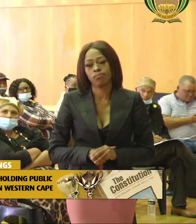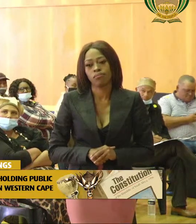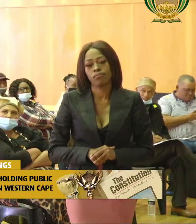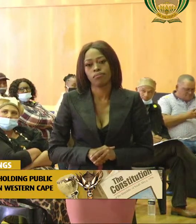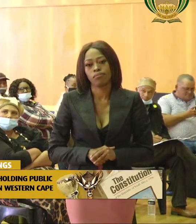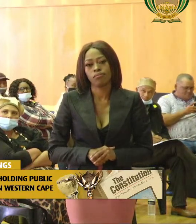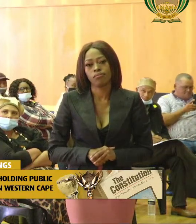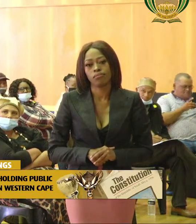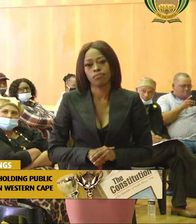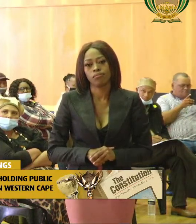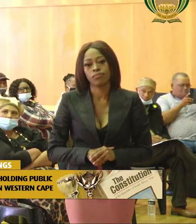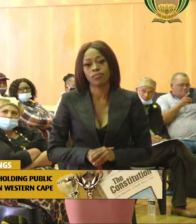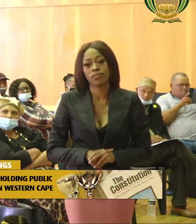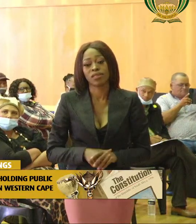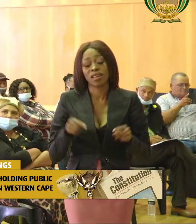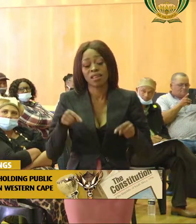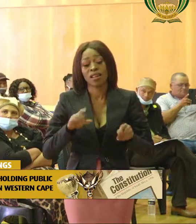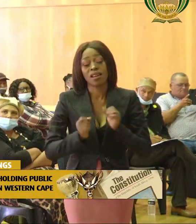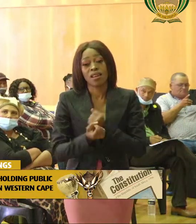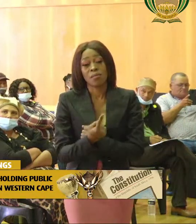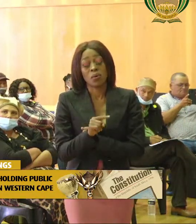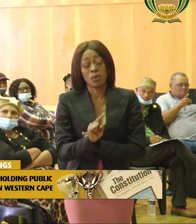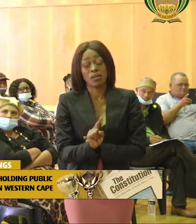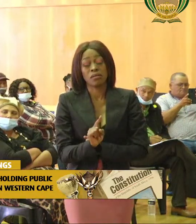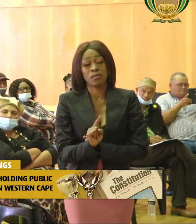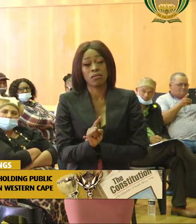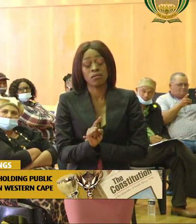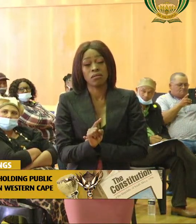You know what happened here?